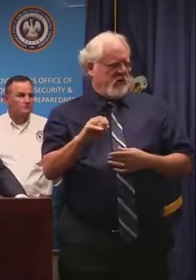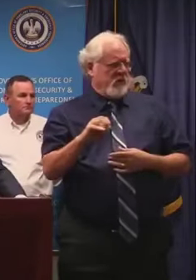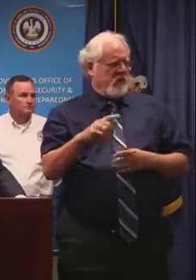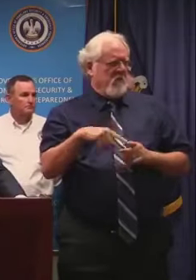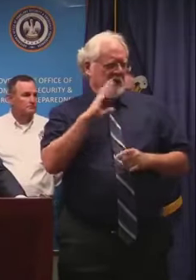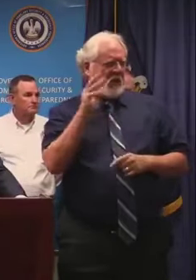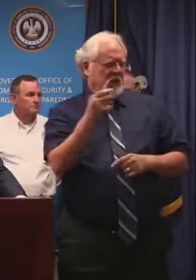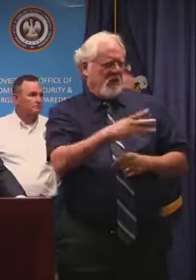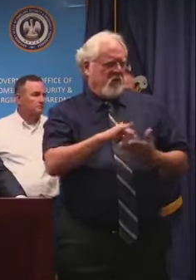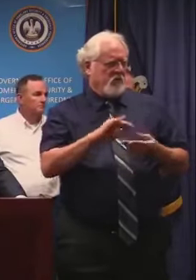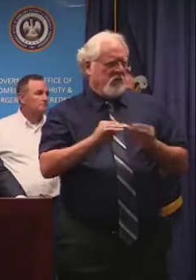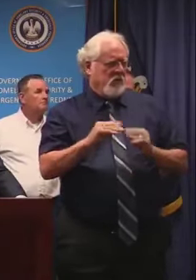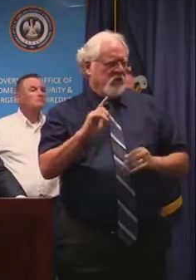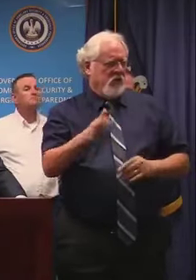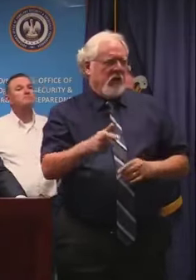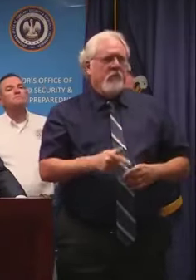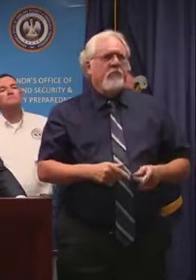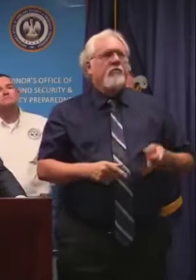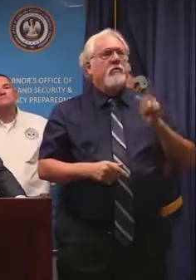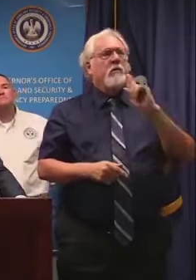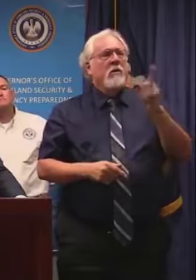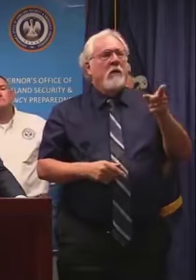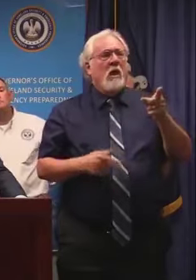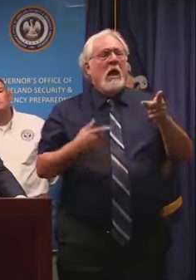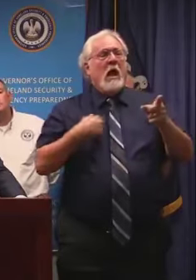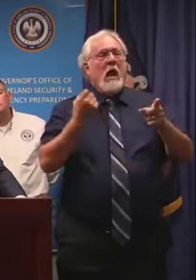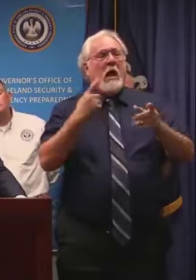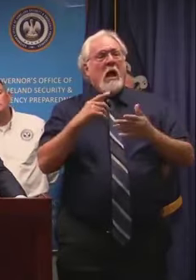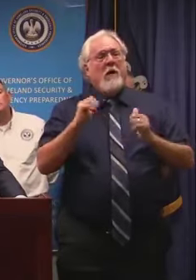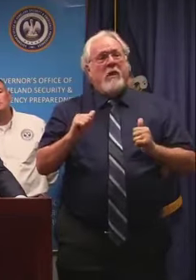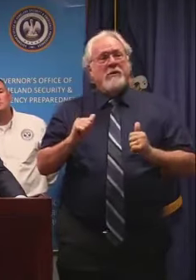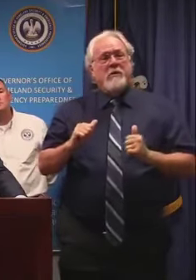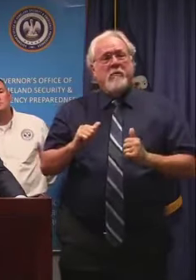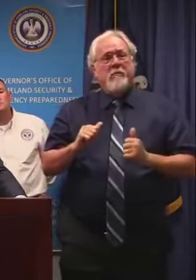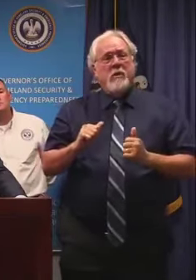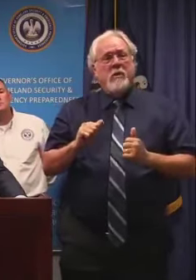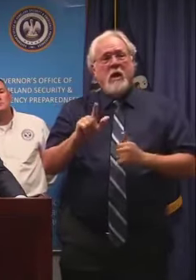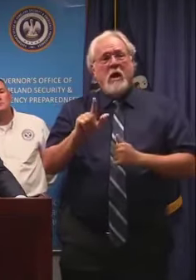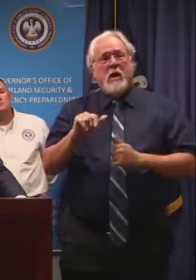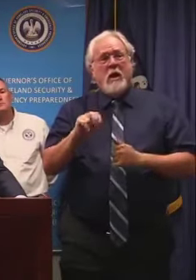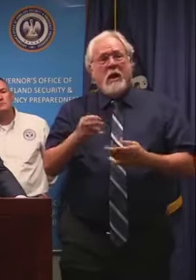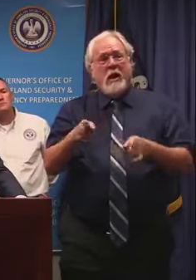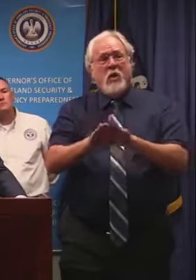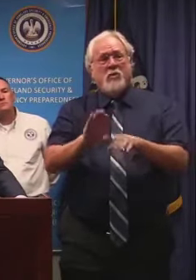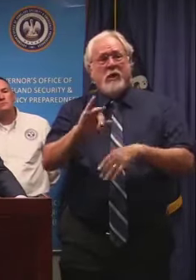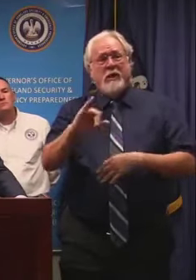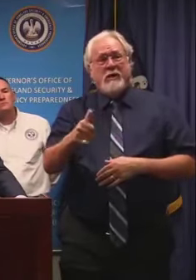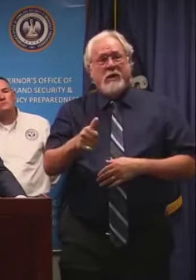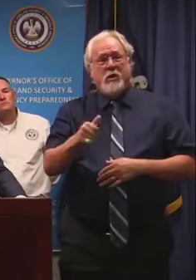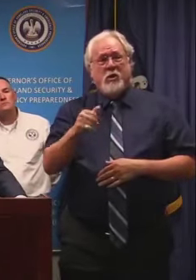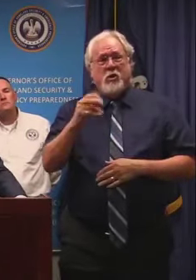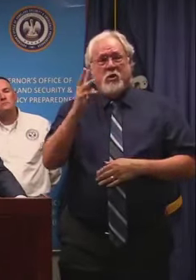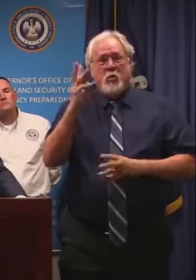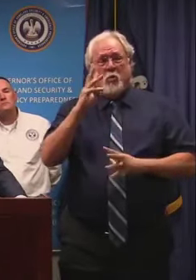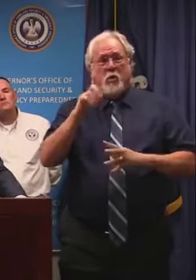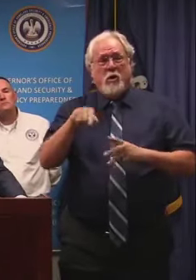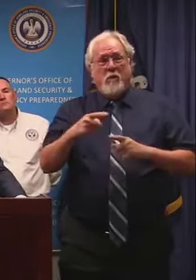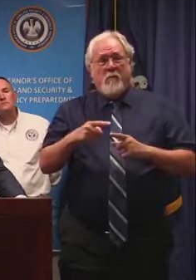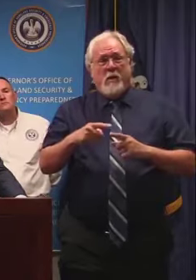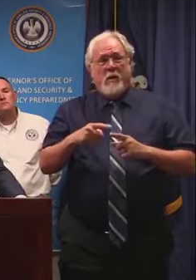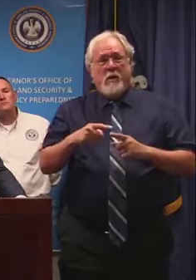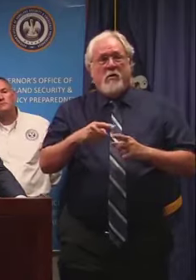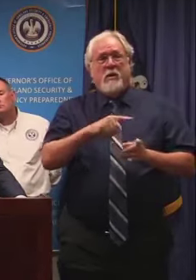that to you. Yeah, no, I understand there is a possible lane closure on I-10. Are you worried about Texans, or